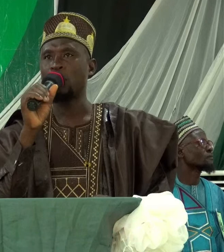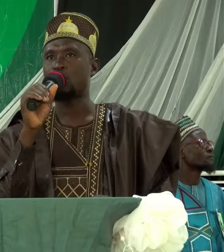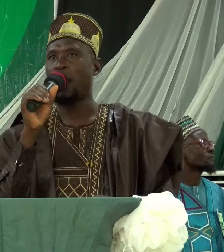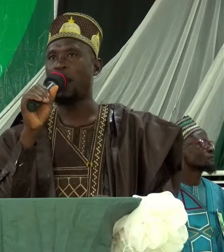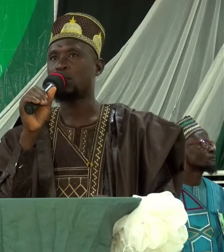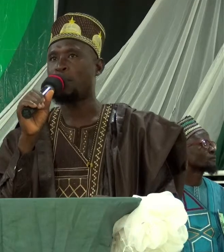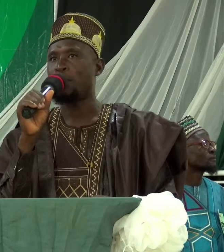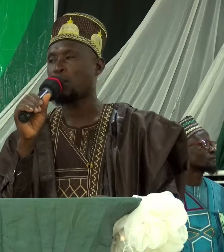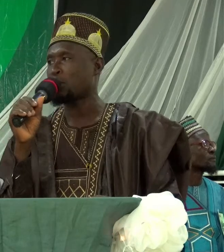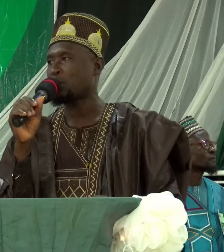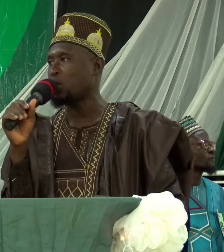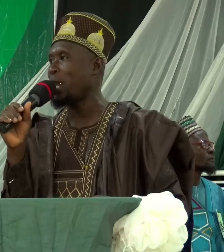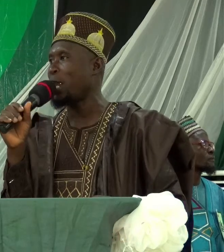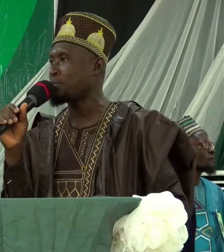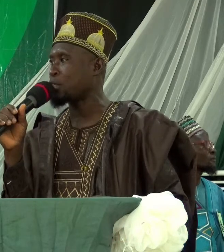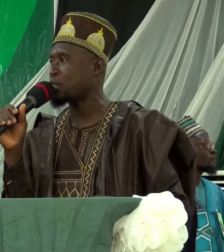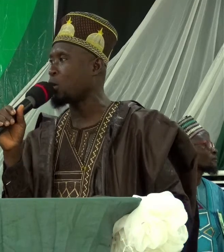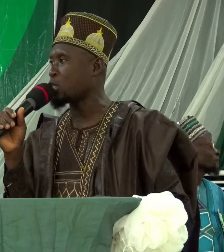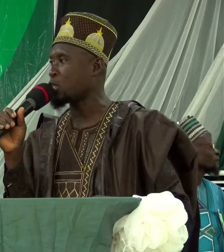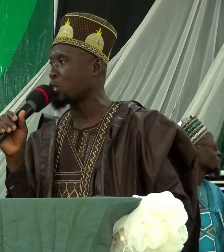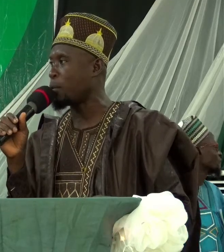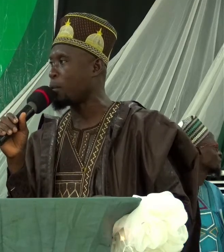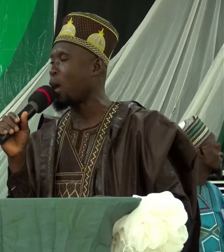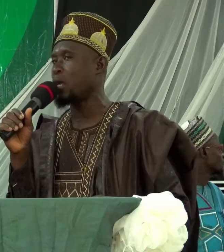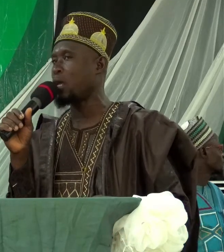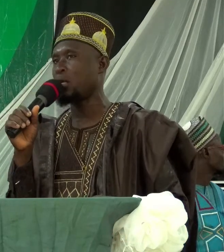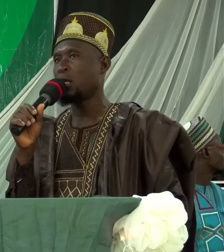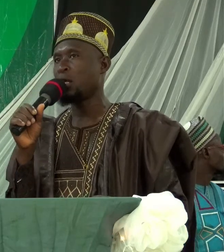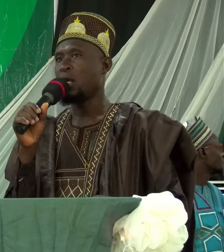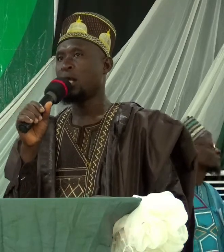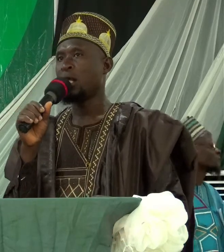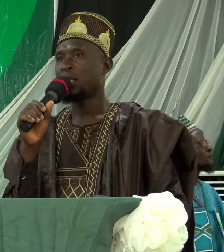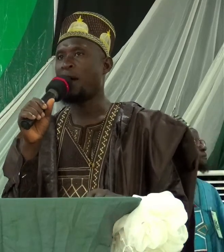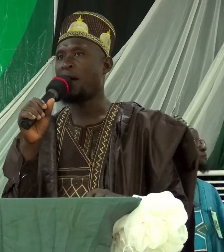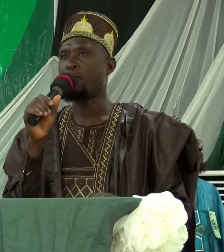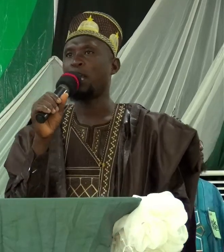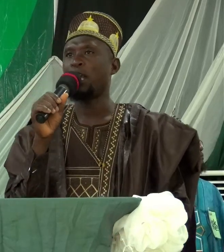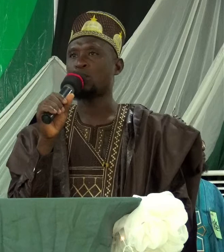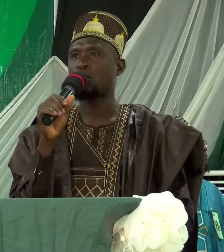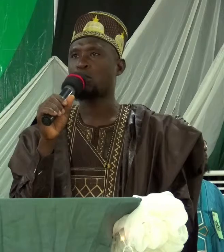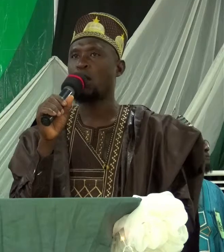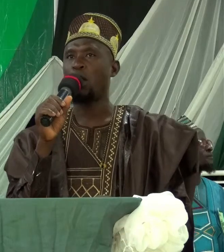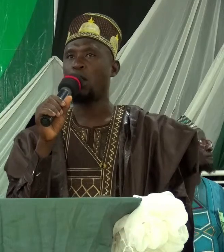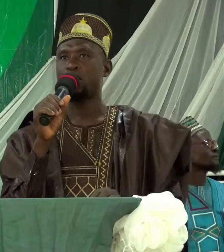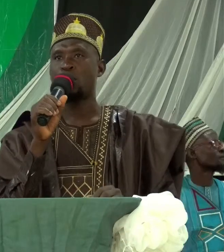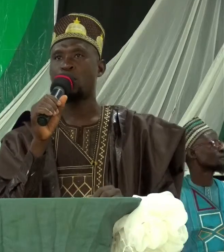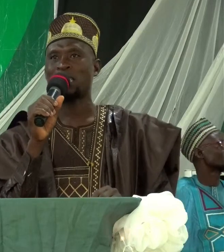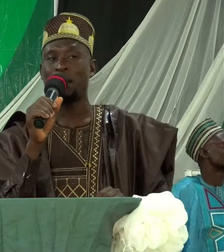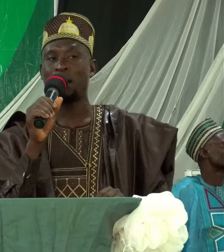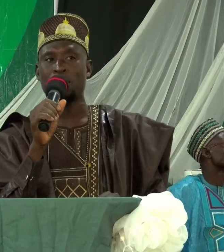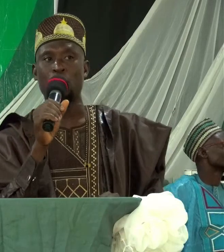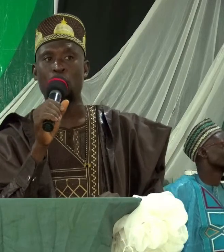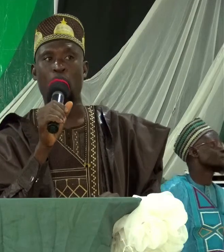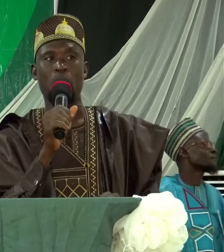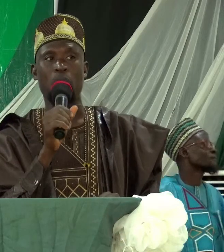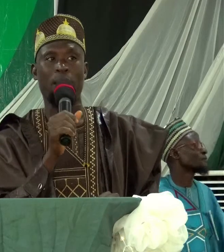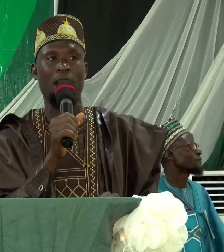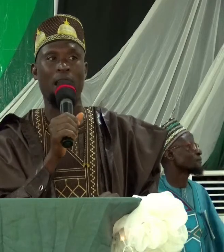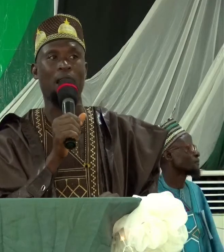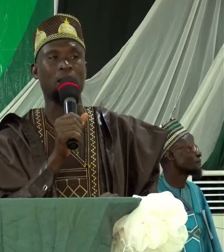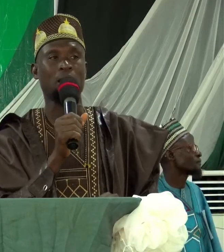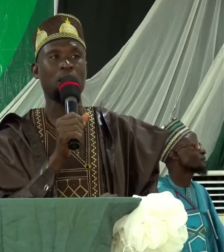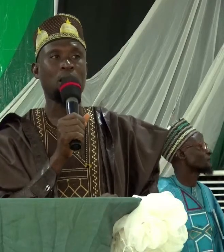o tun ma joba to ba ti di lola ngba ti oni sojo mo ta bi won iso kuro wa do isu asi bere pe loruko Olorun ba